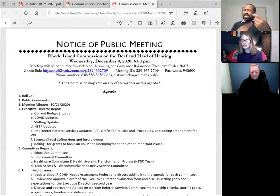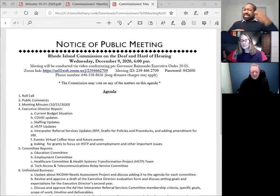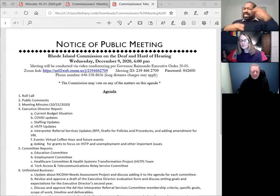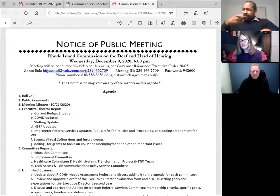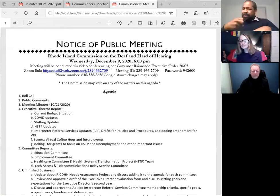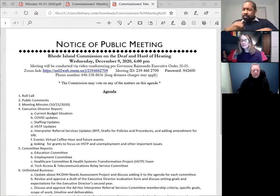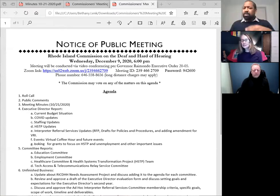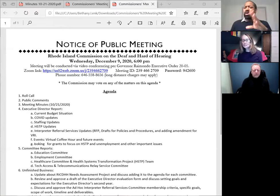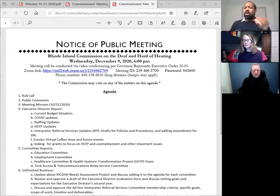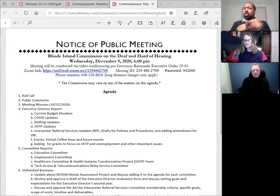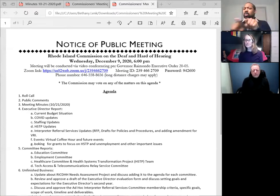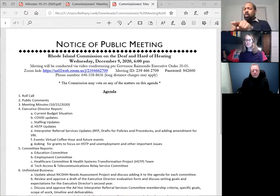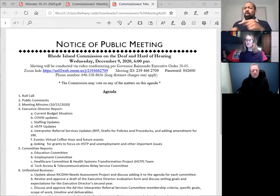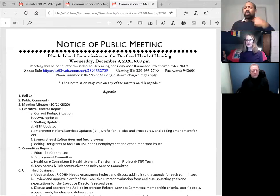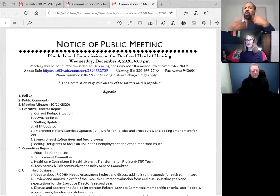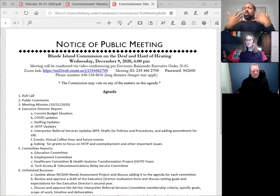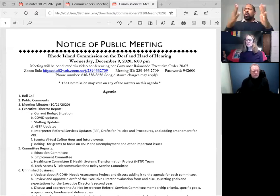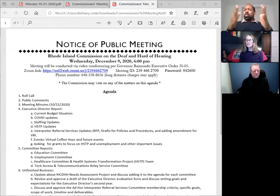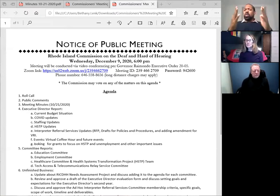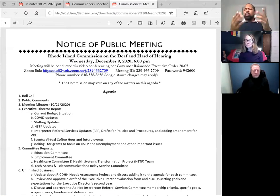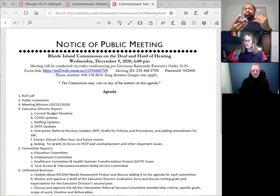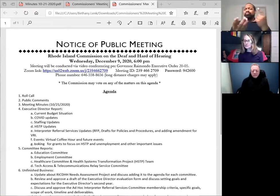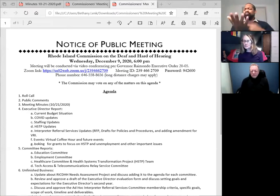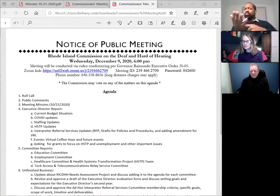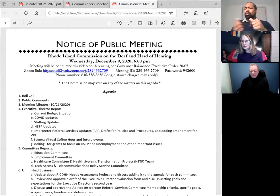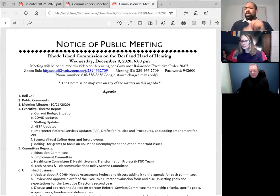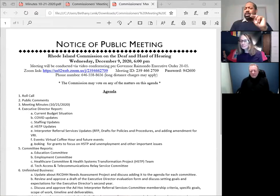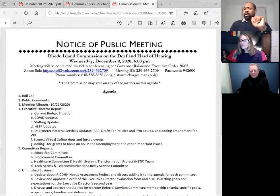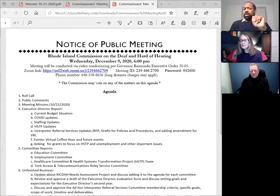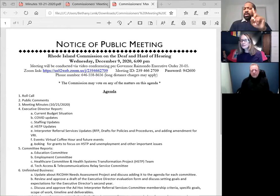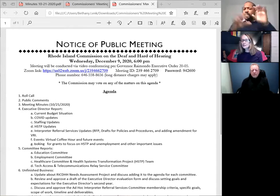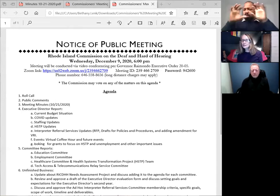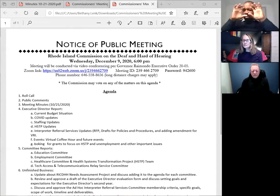to the community, to hear from the community, because we know it's tough.